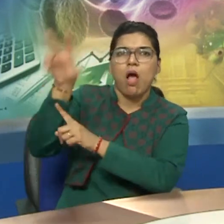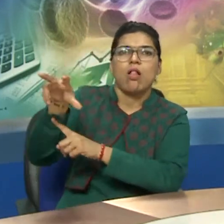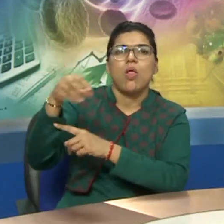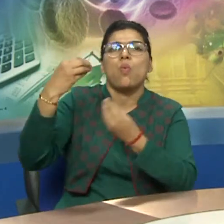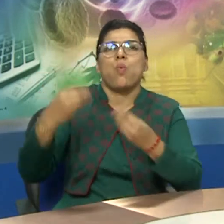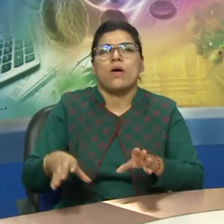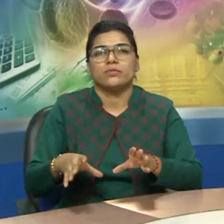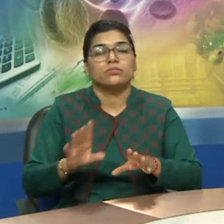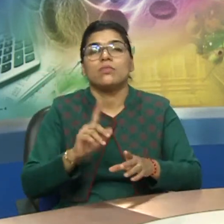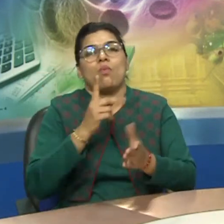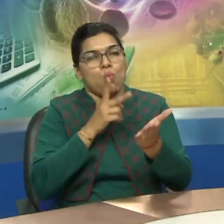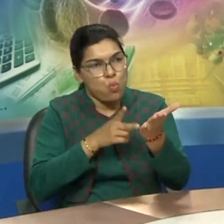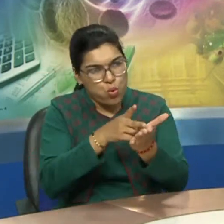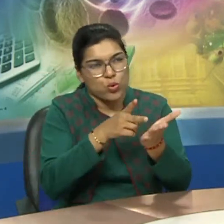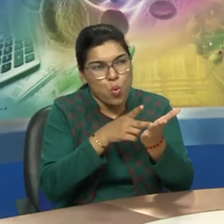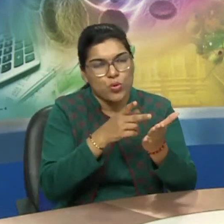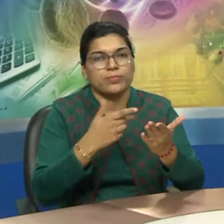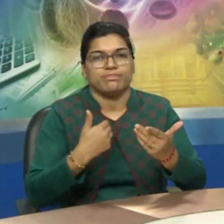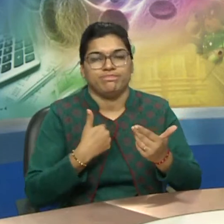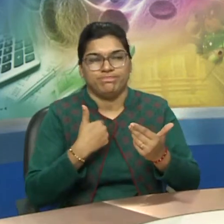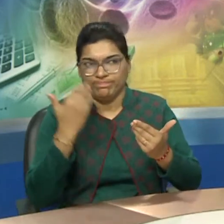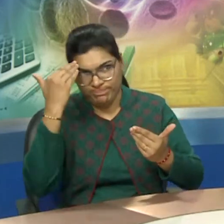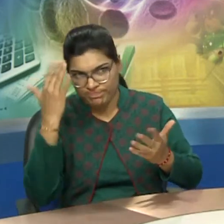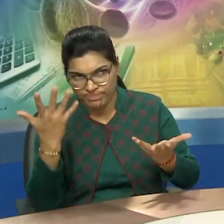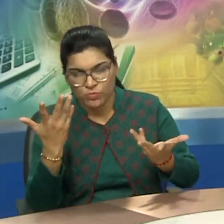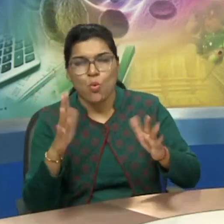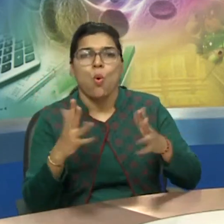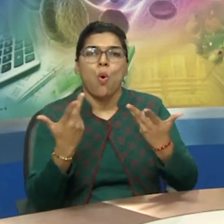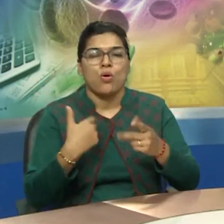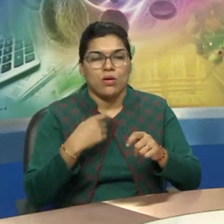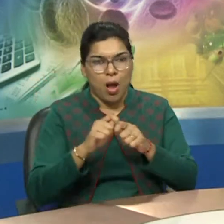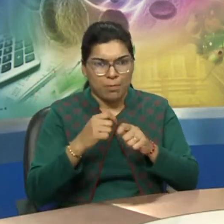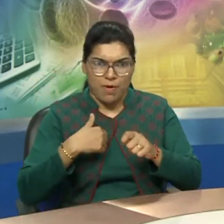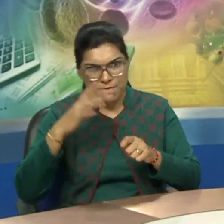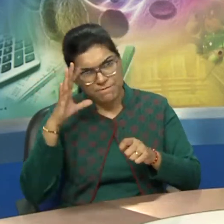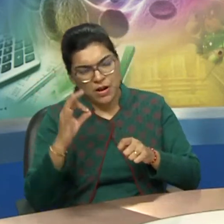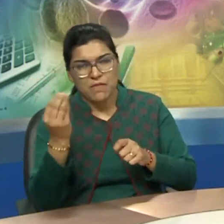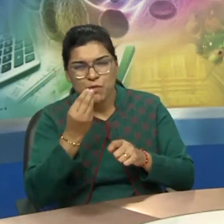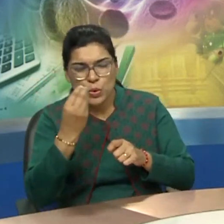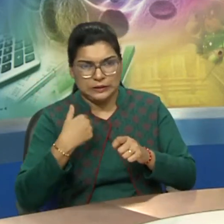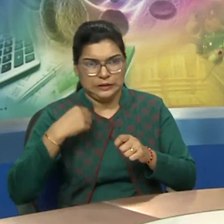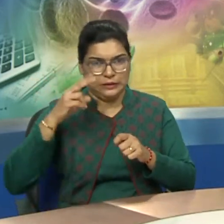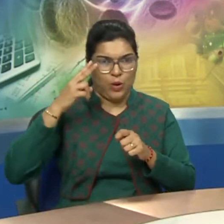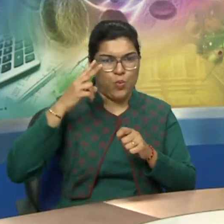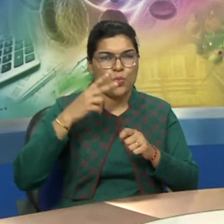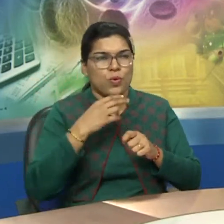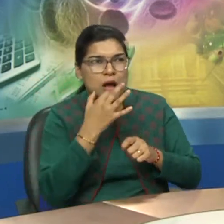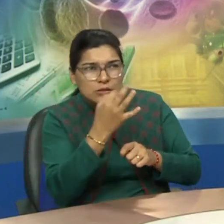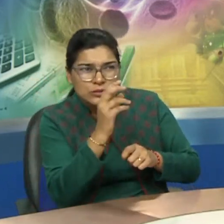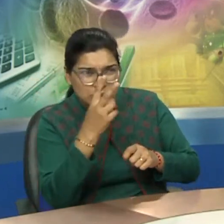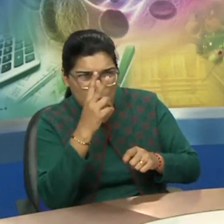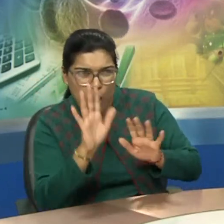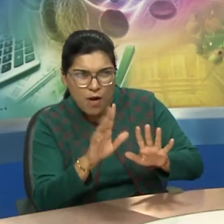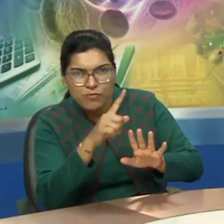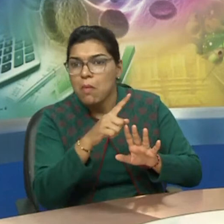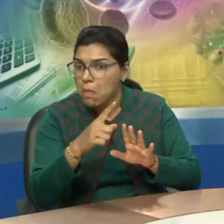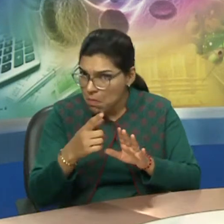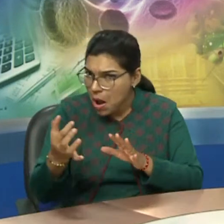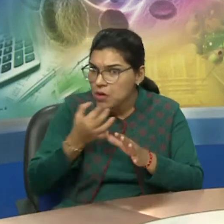If you have said something and you have promised that you will do something, then you need to follow that honestly.